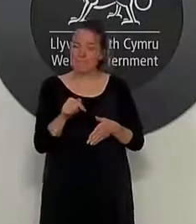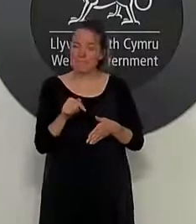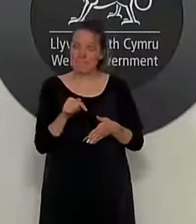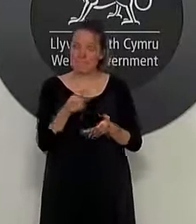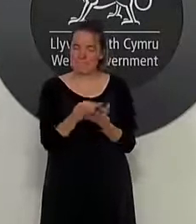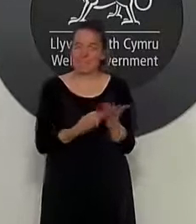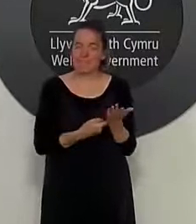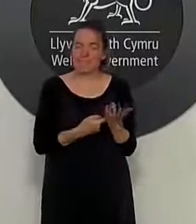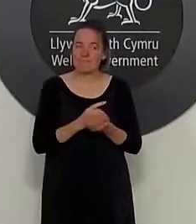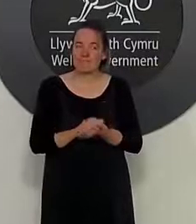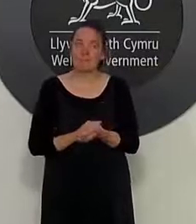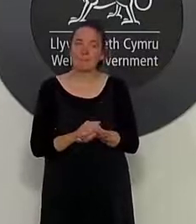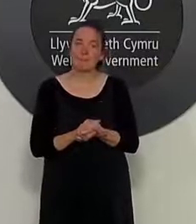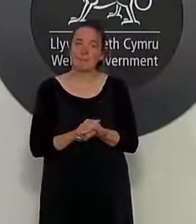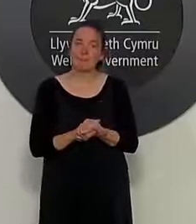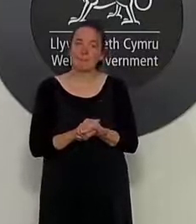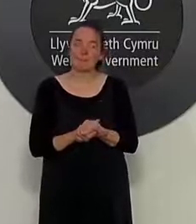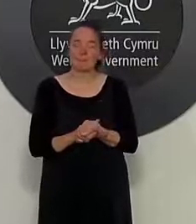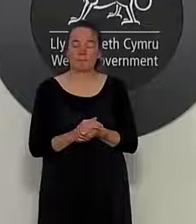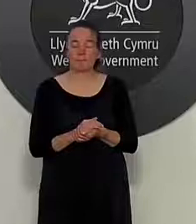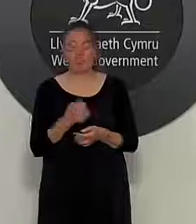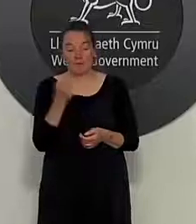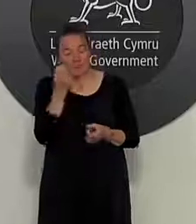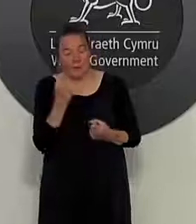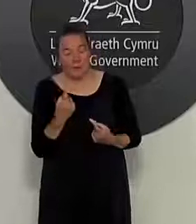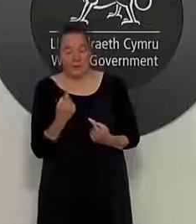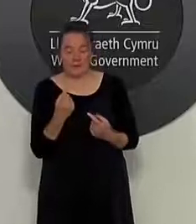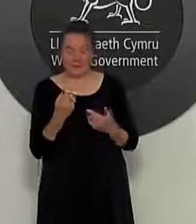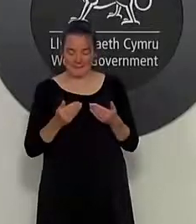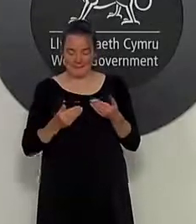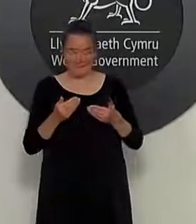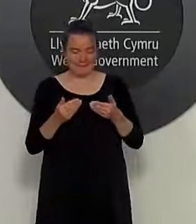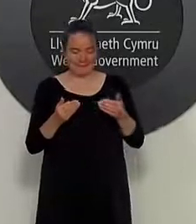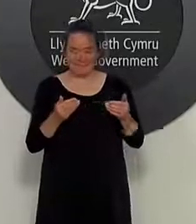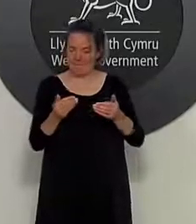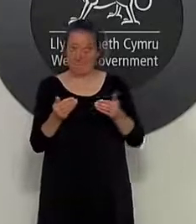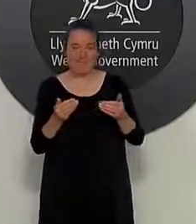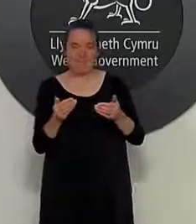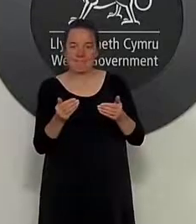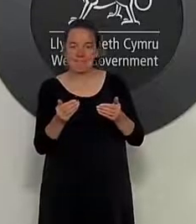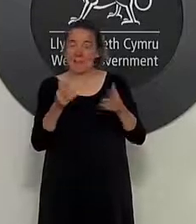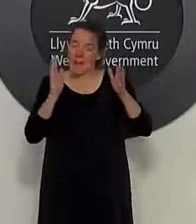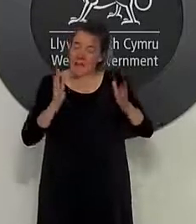these policies, is a recognition that we have come to a point where we have to act